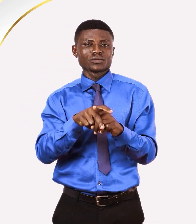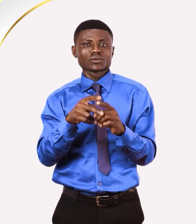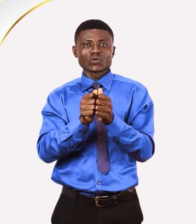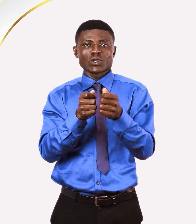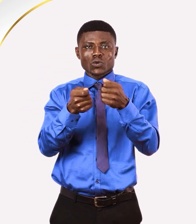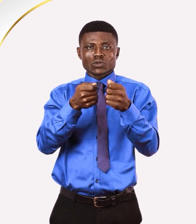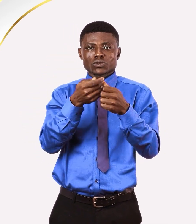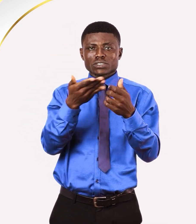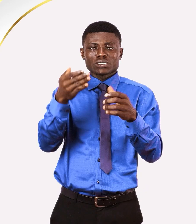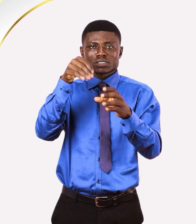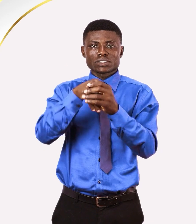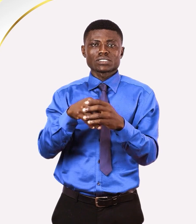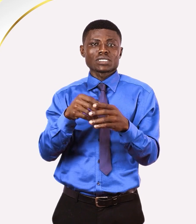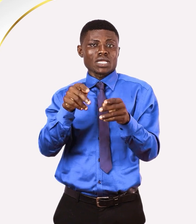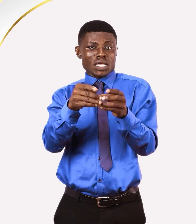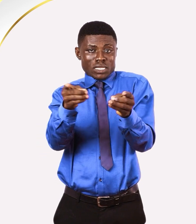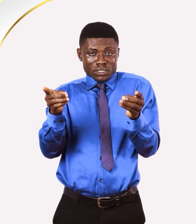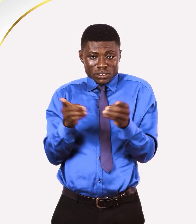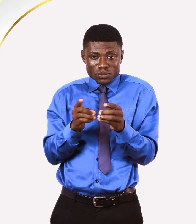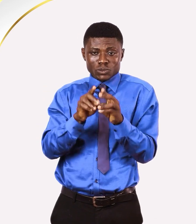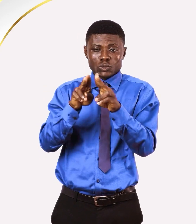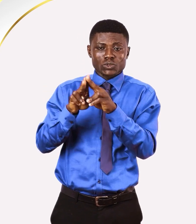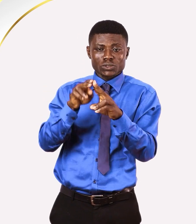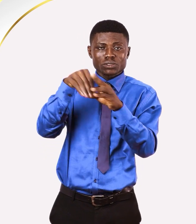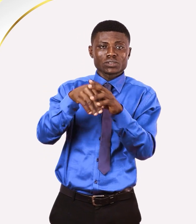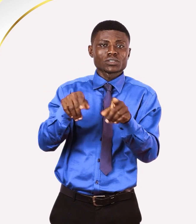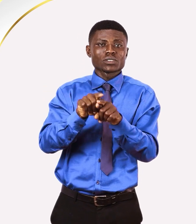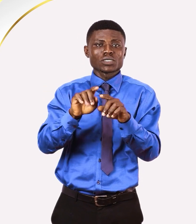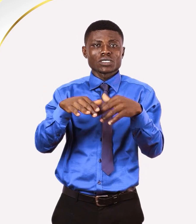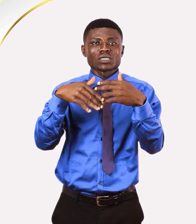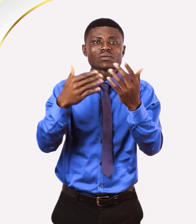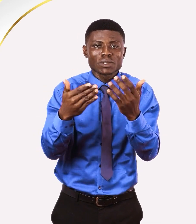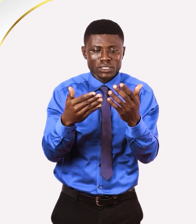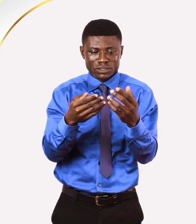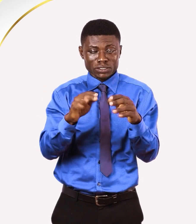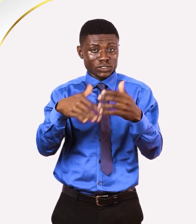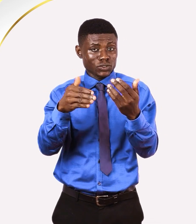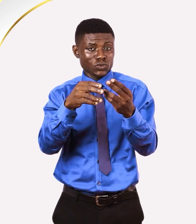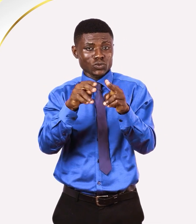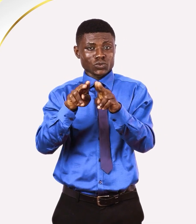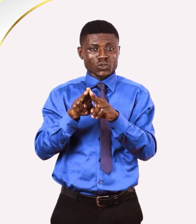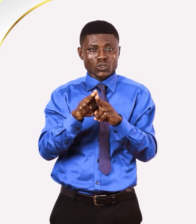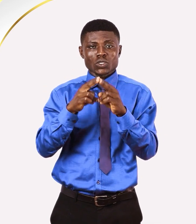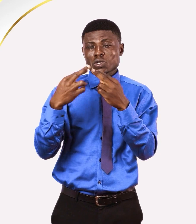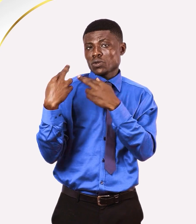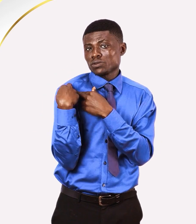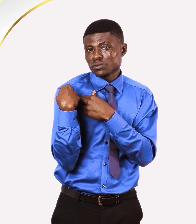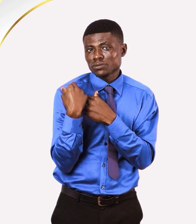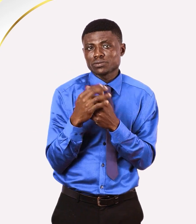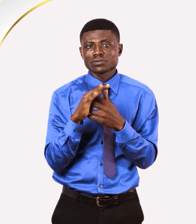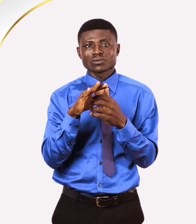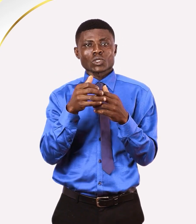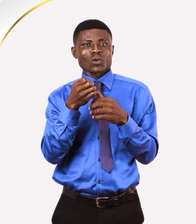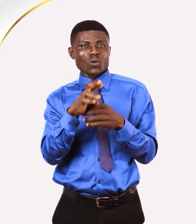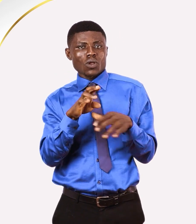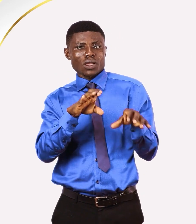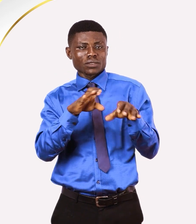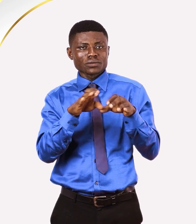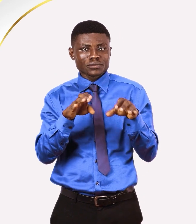applicable regulations. Department or unit. Issuance department. Responsibilities